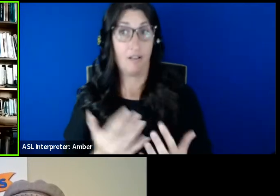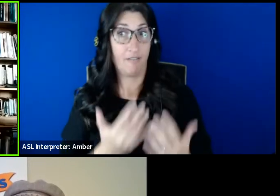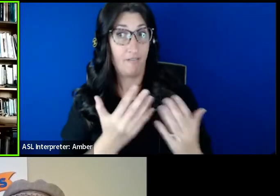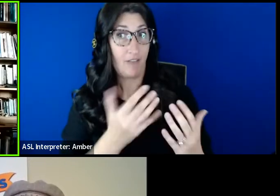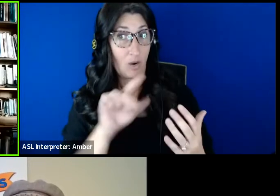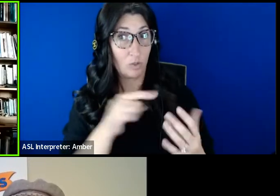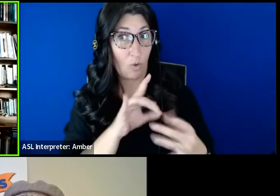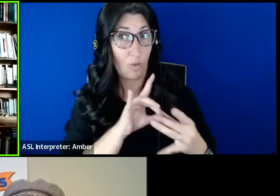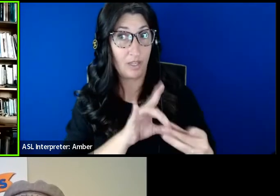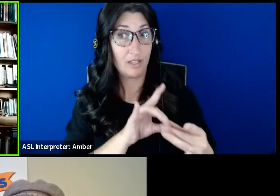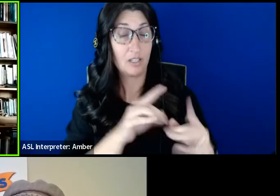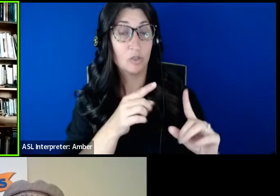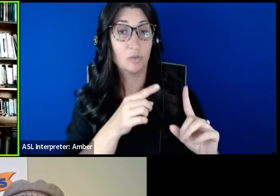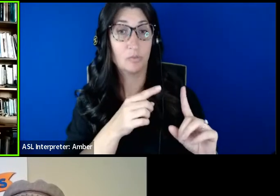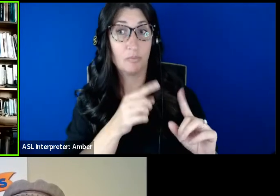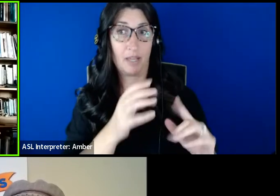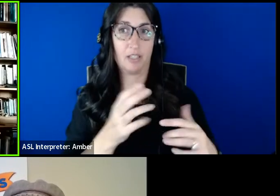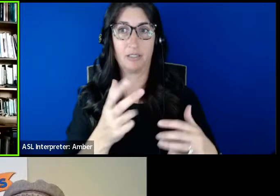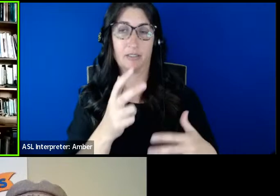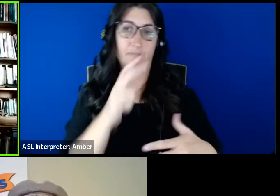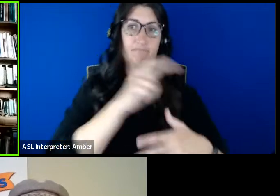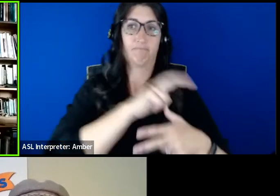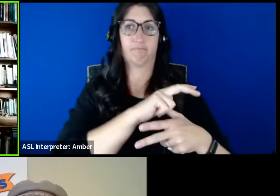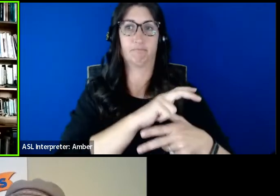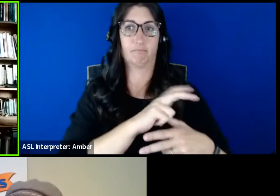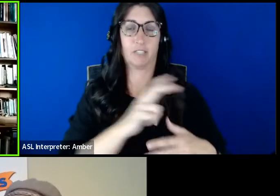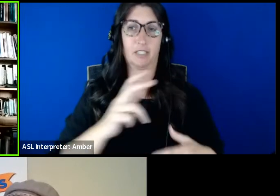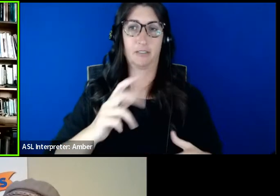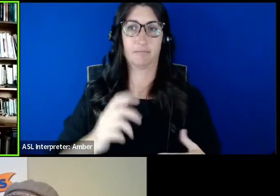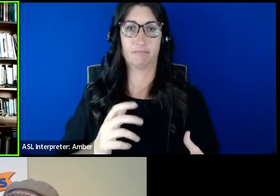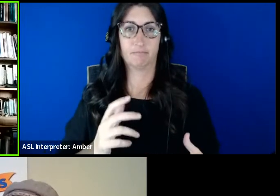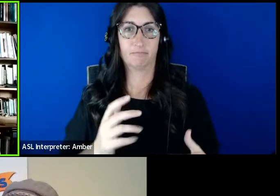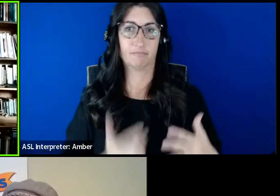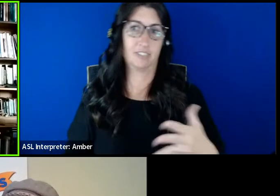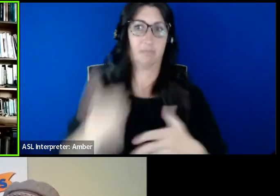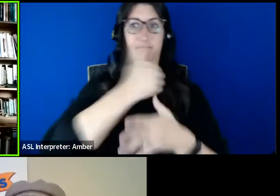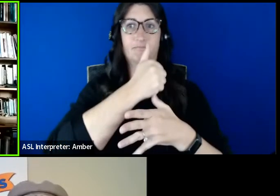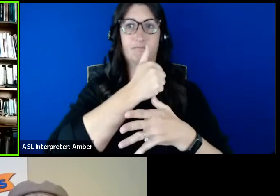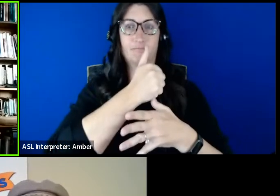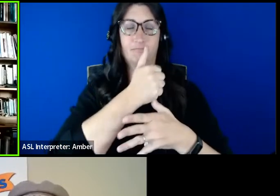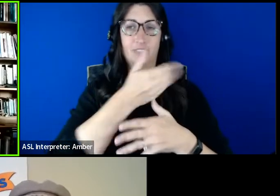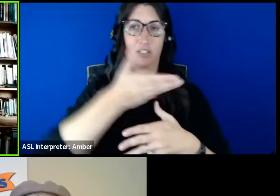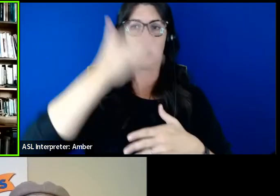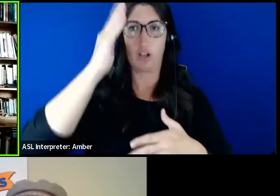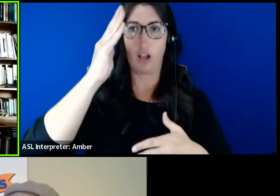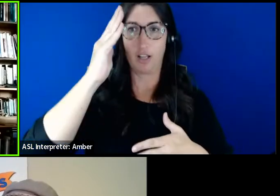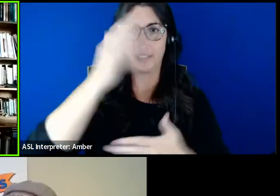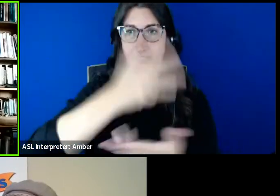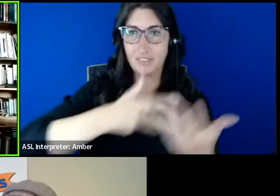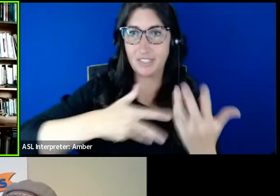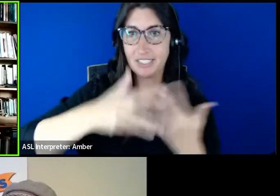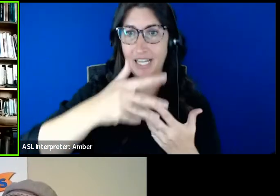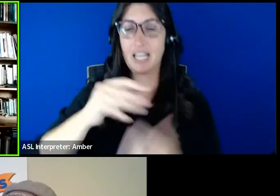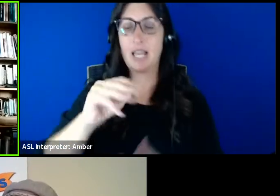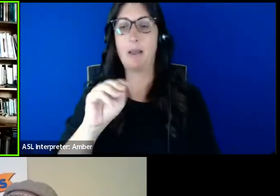by the chief or the elite gods of society, and